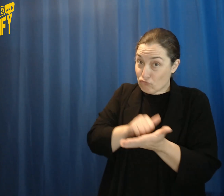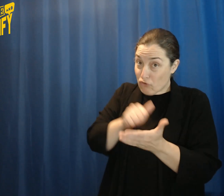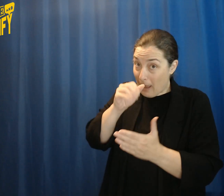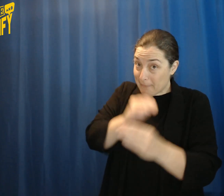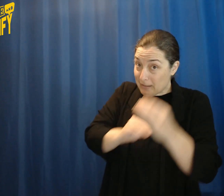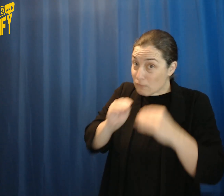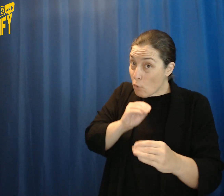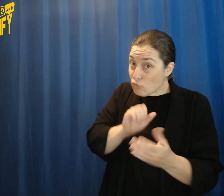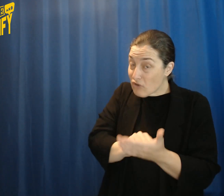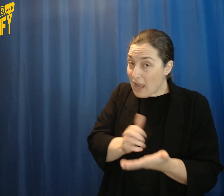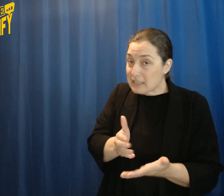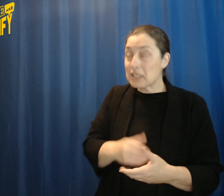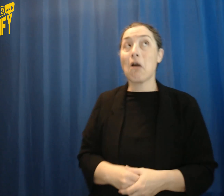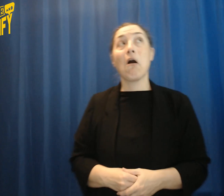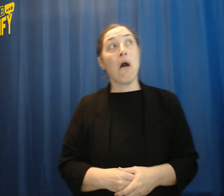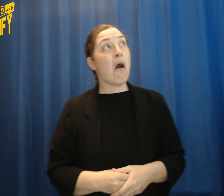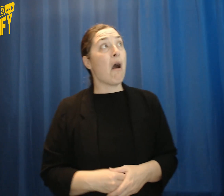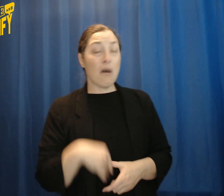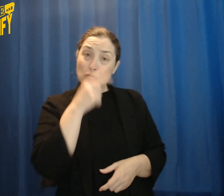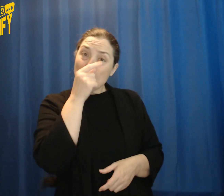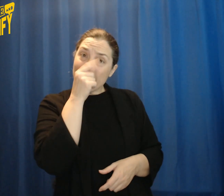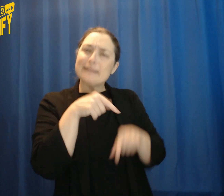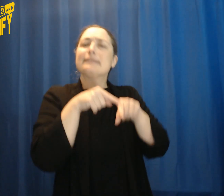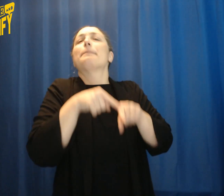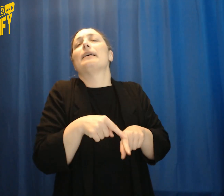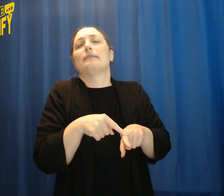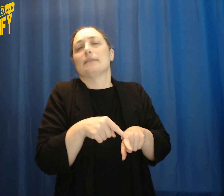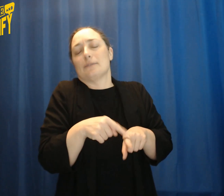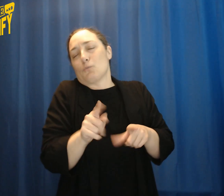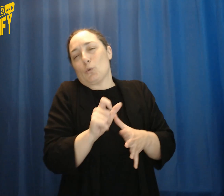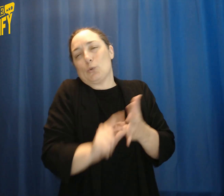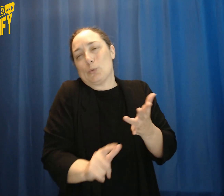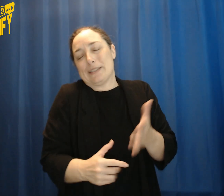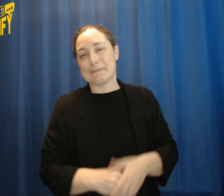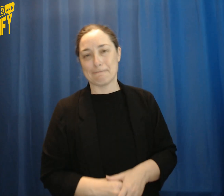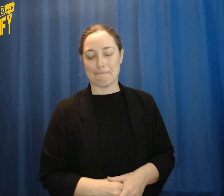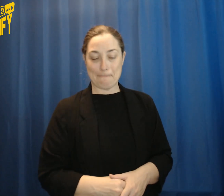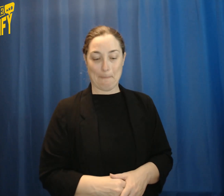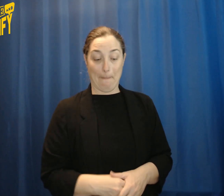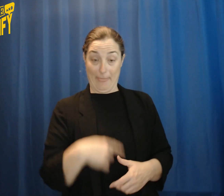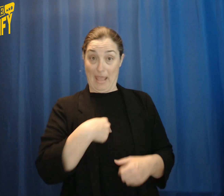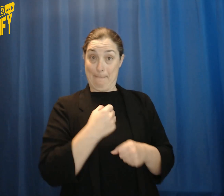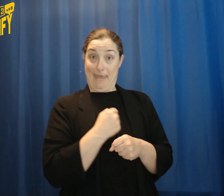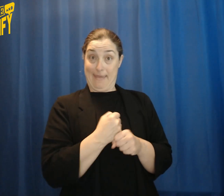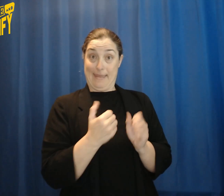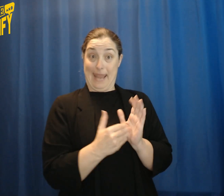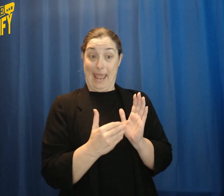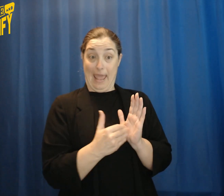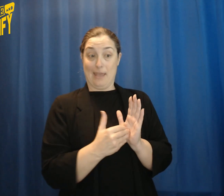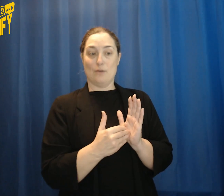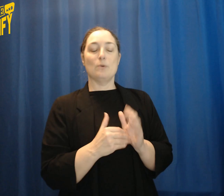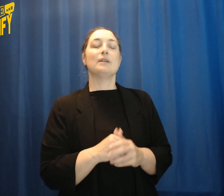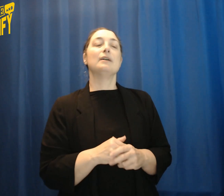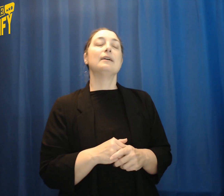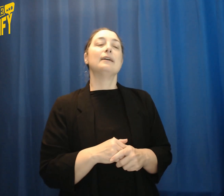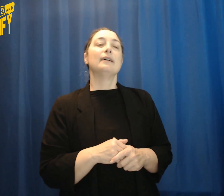be, depending on what you're doing. I guess what I'm making at the moment, I'm just, because of